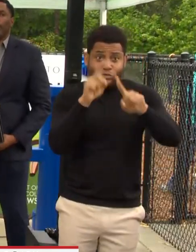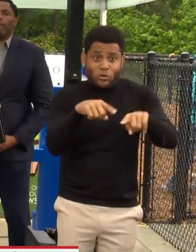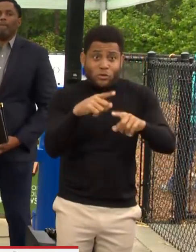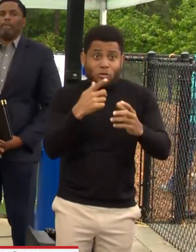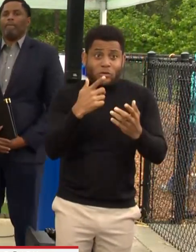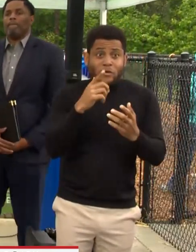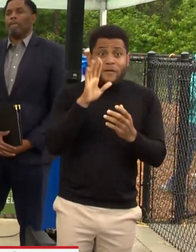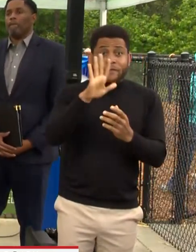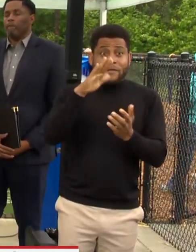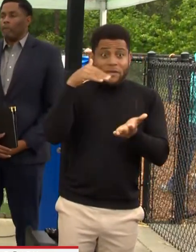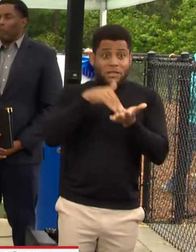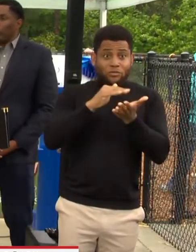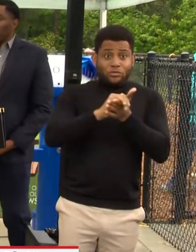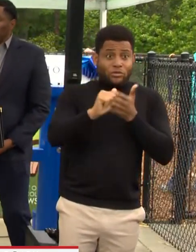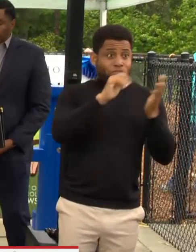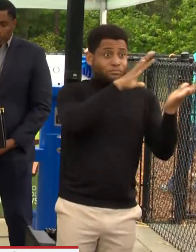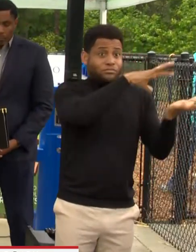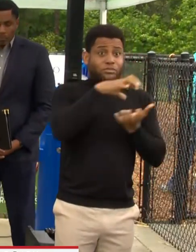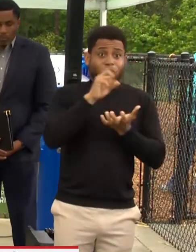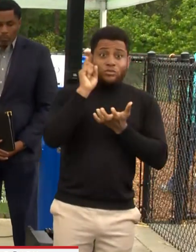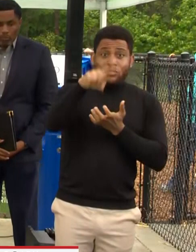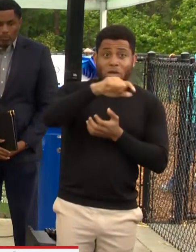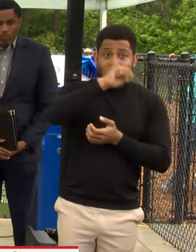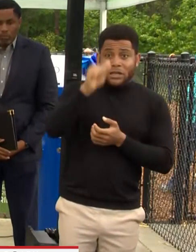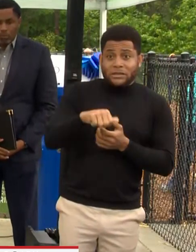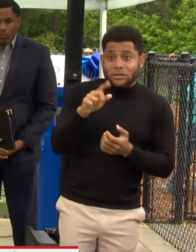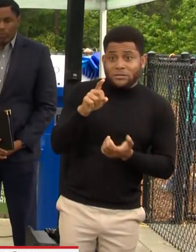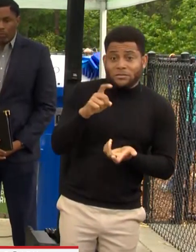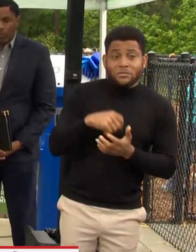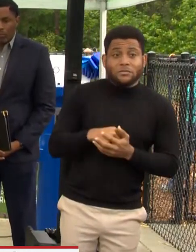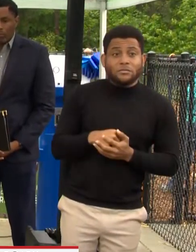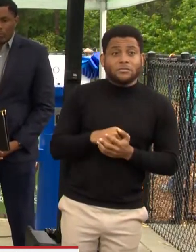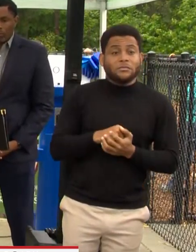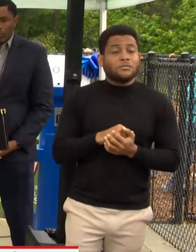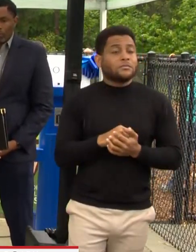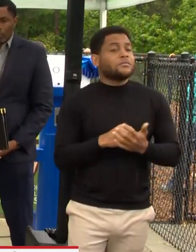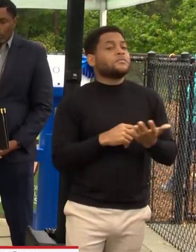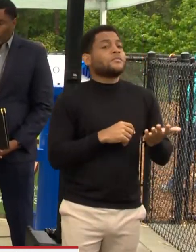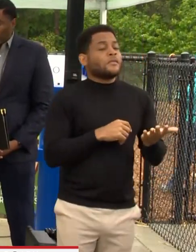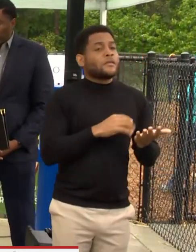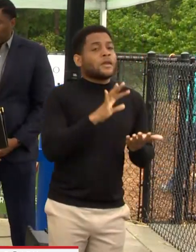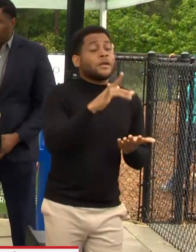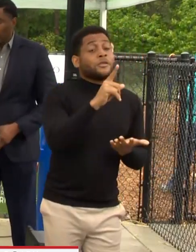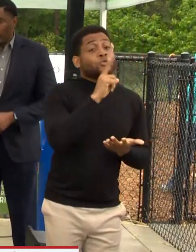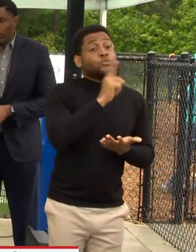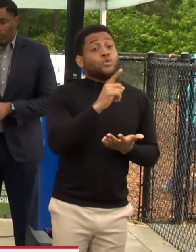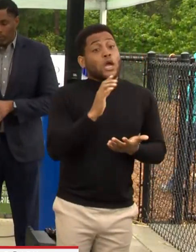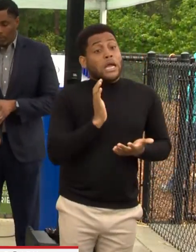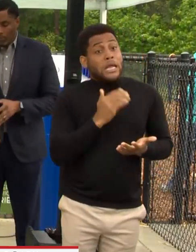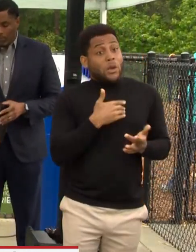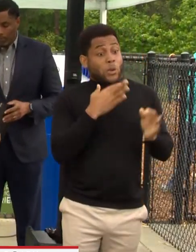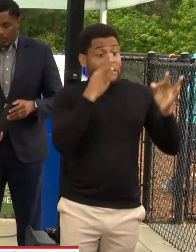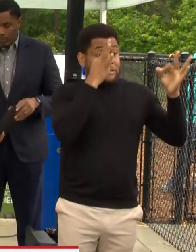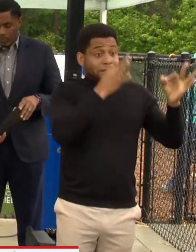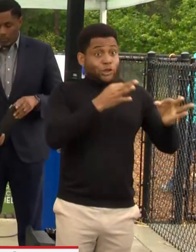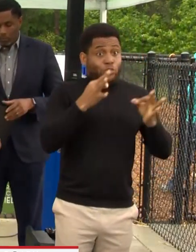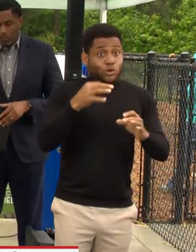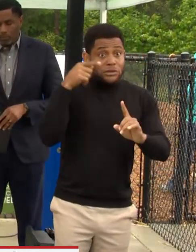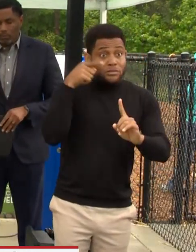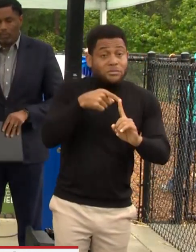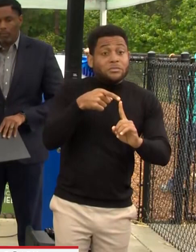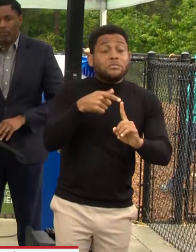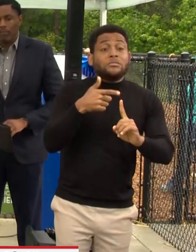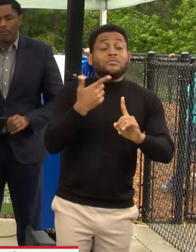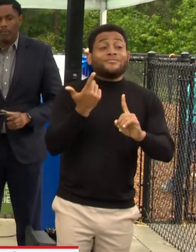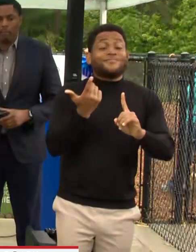to go to Augusta? Yes, and so our decision was we